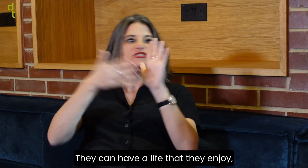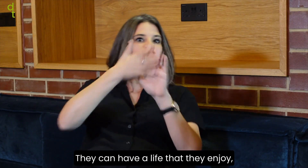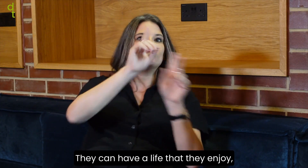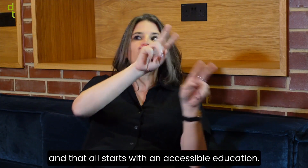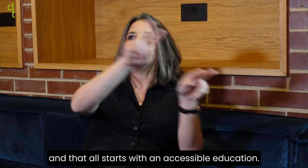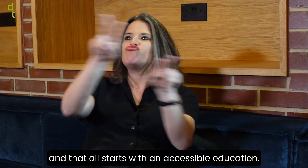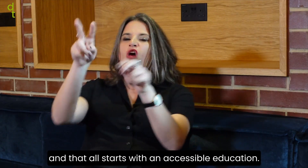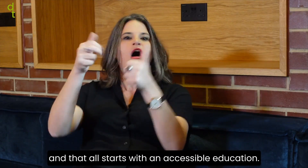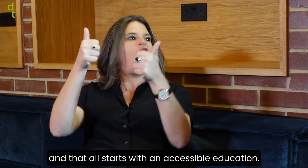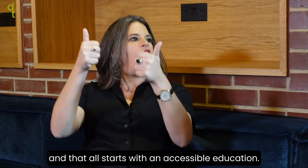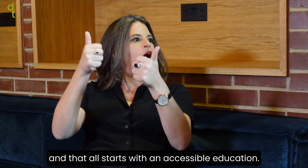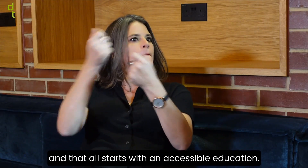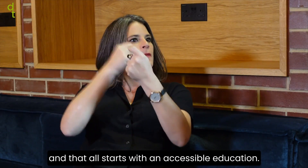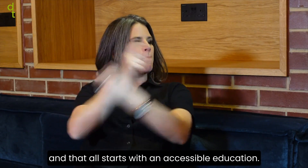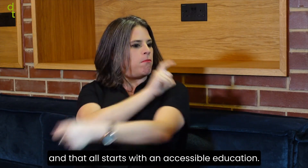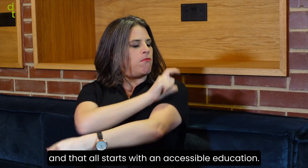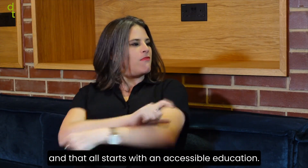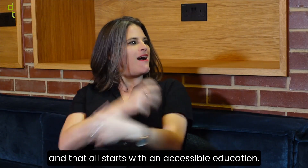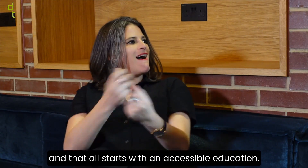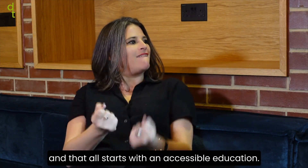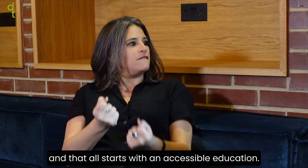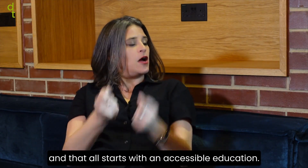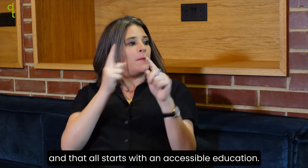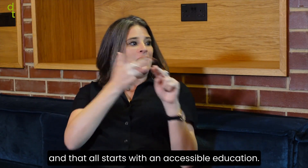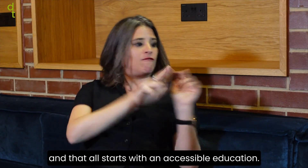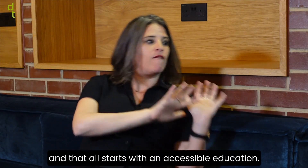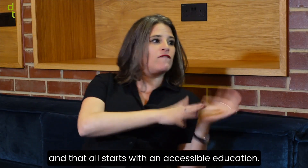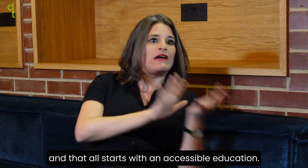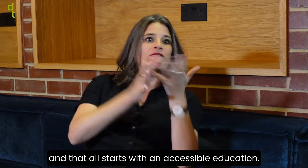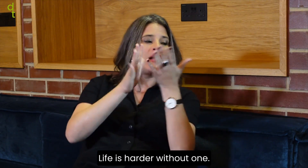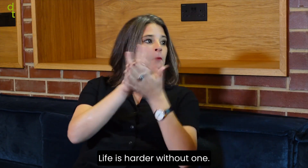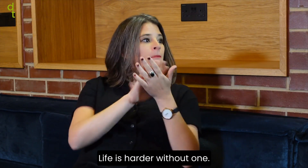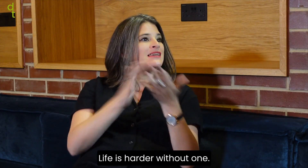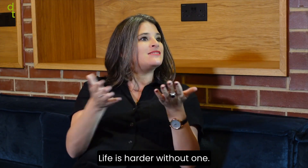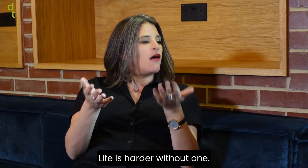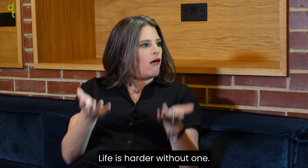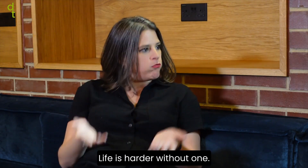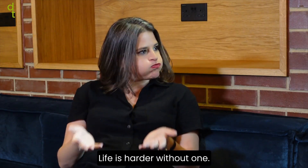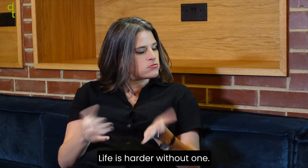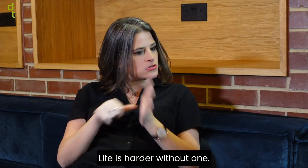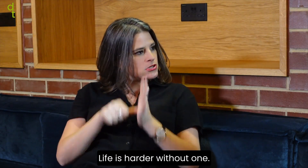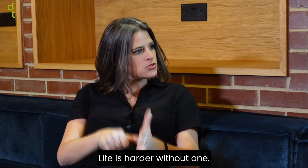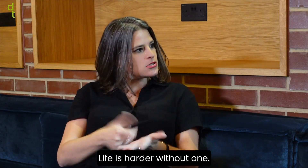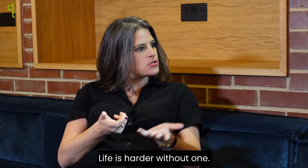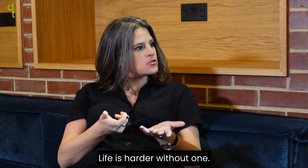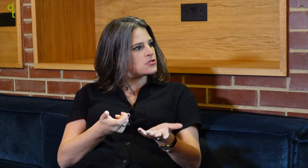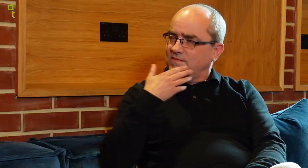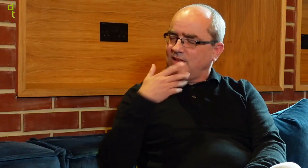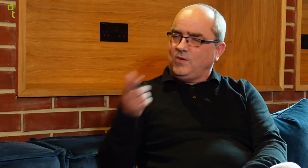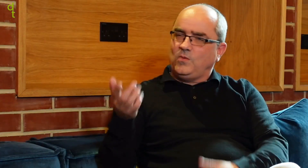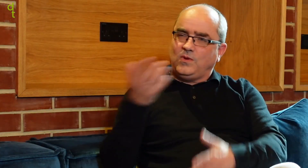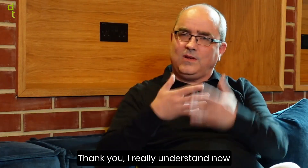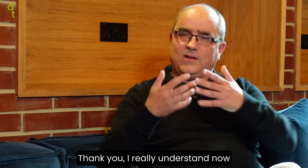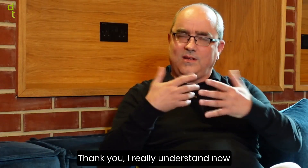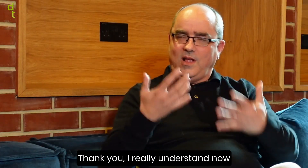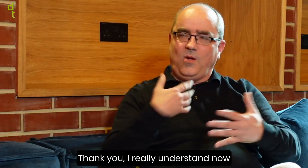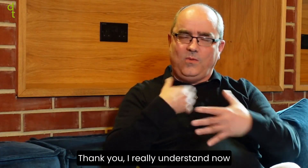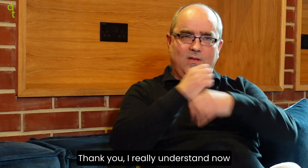enjoy, and that all starts with an accessible education. Life is harder without one. Thank you. I really